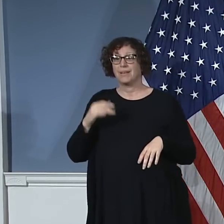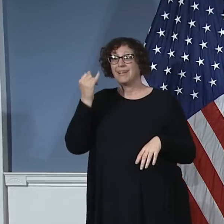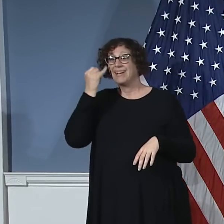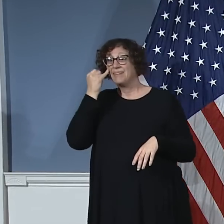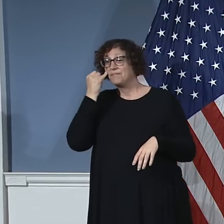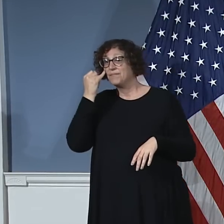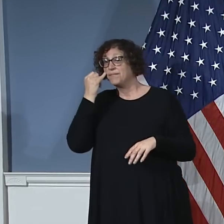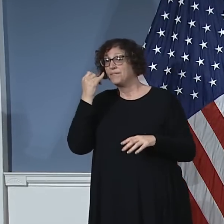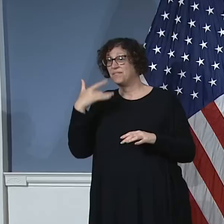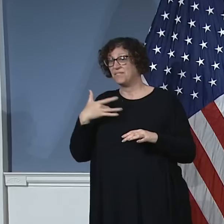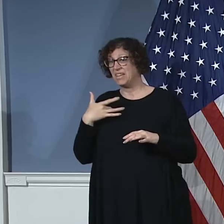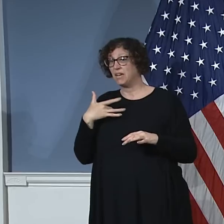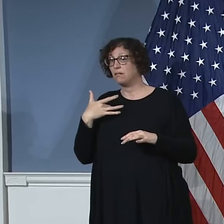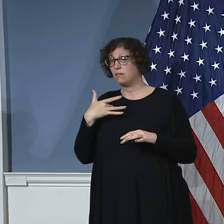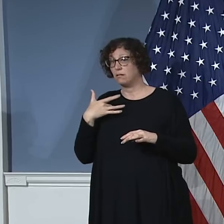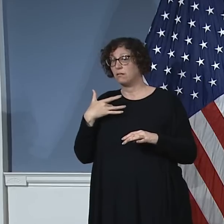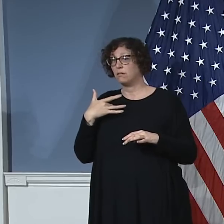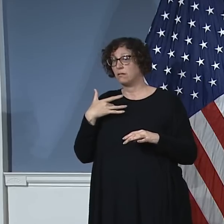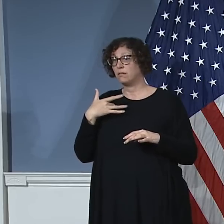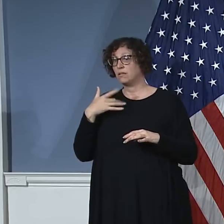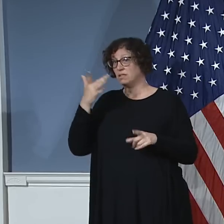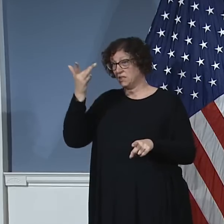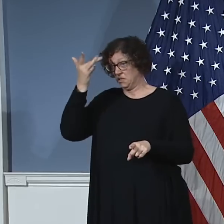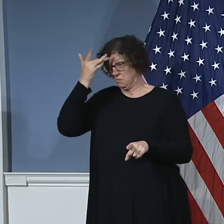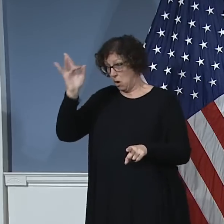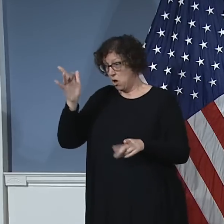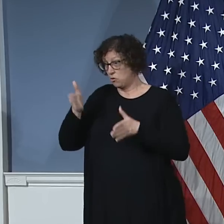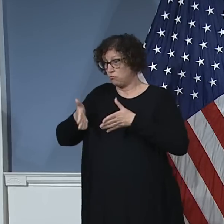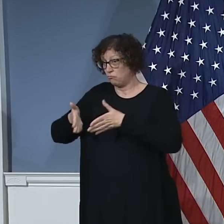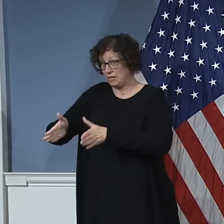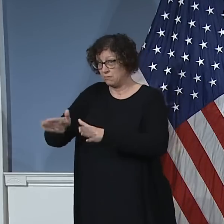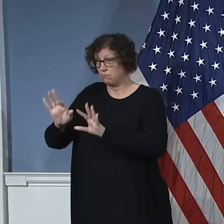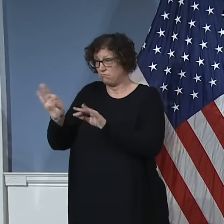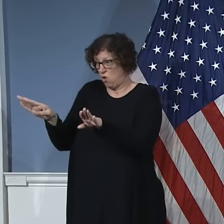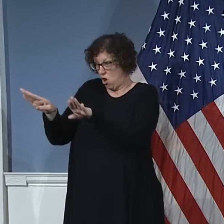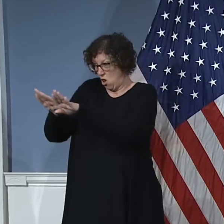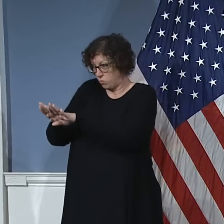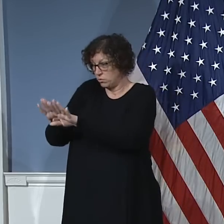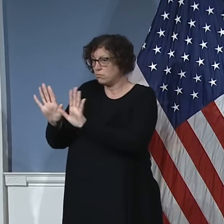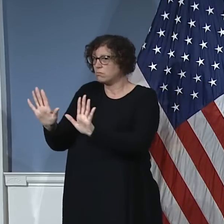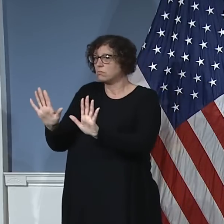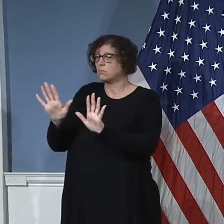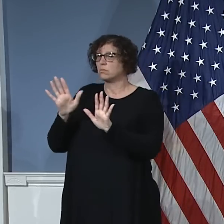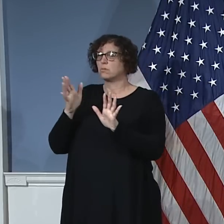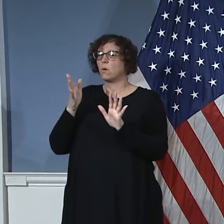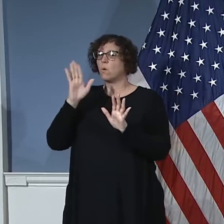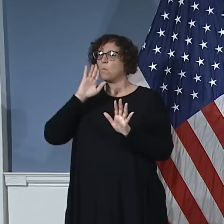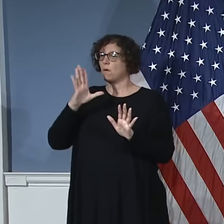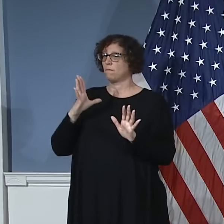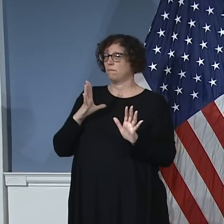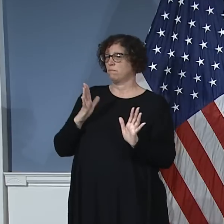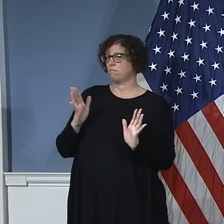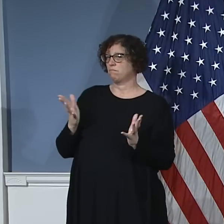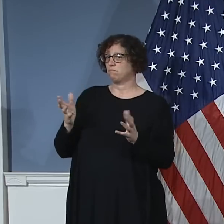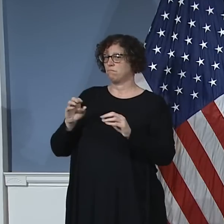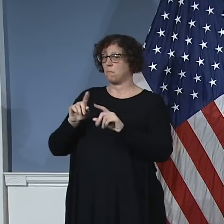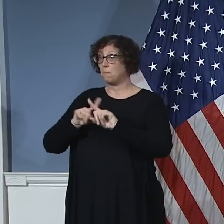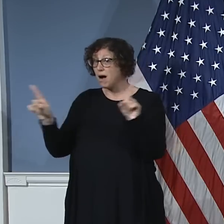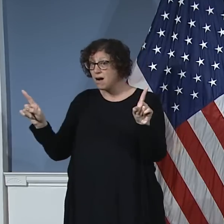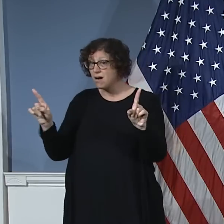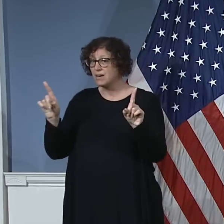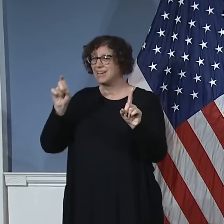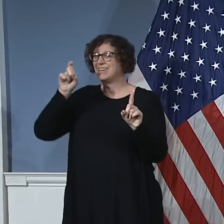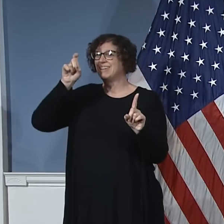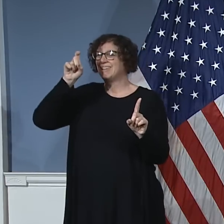some alternatives, we're only going to do that when we have a clear plan and we have clear enforcement in place. The last thing I want to do is create